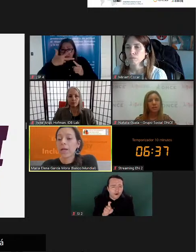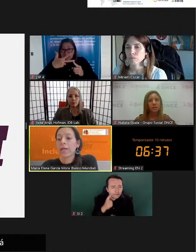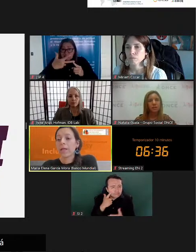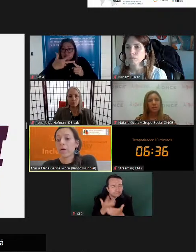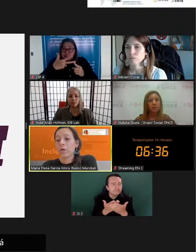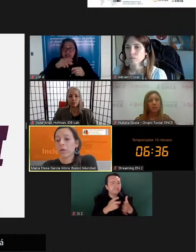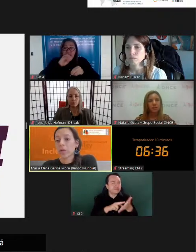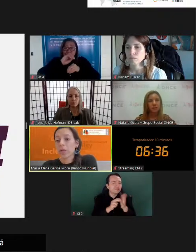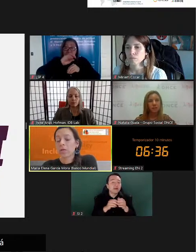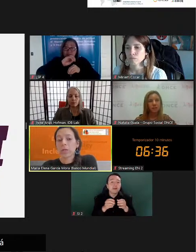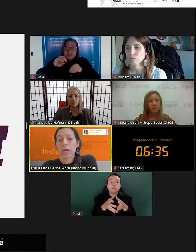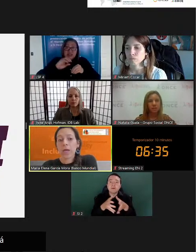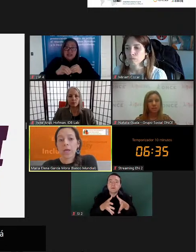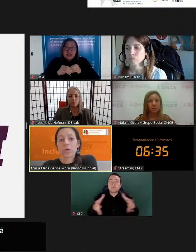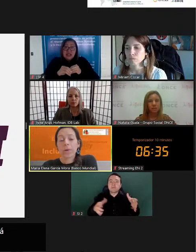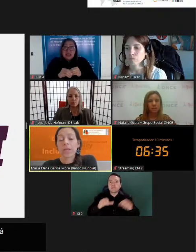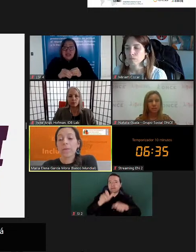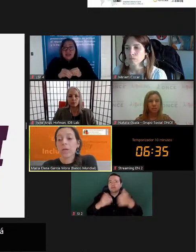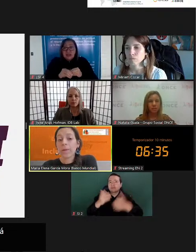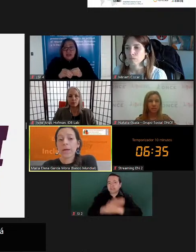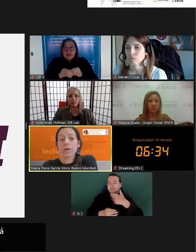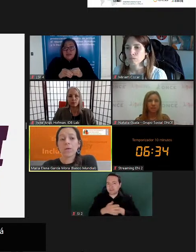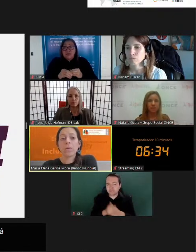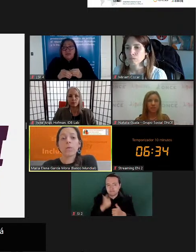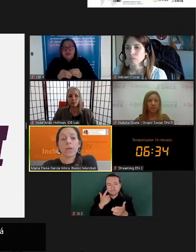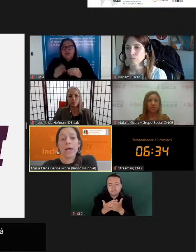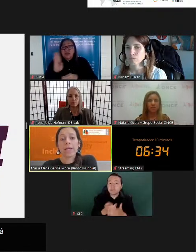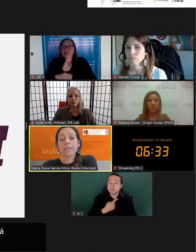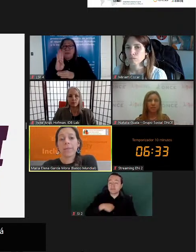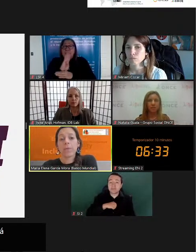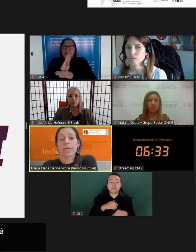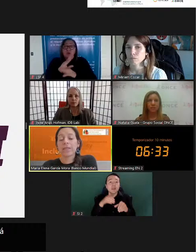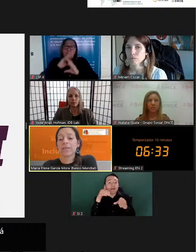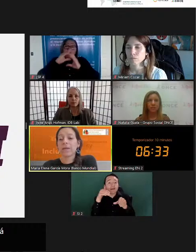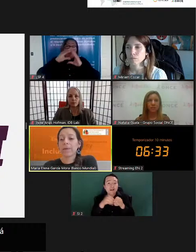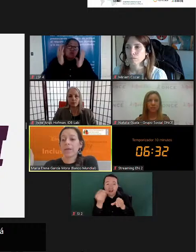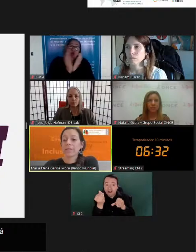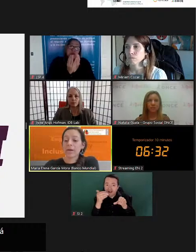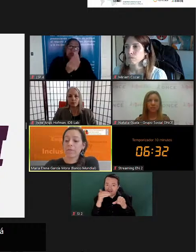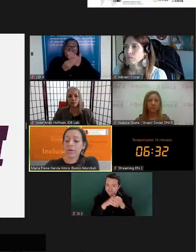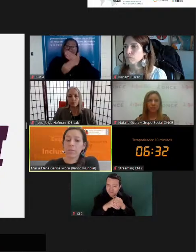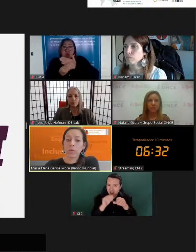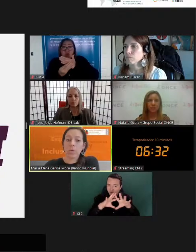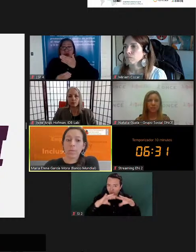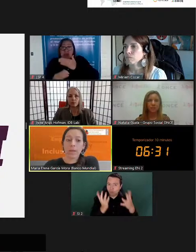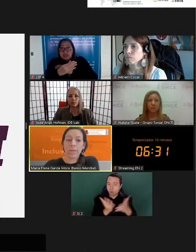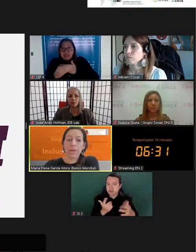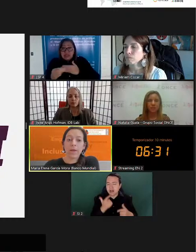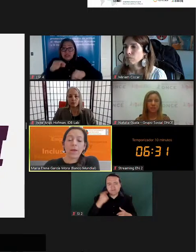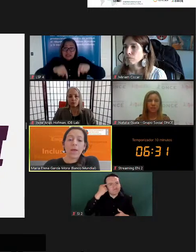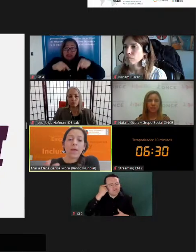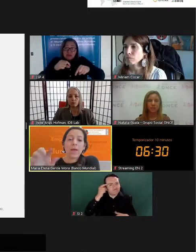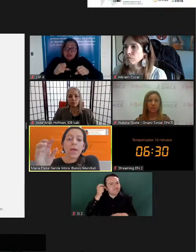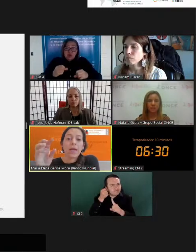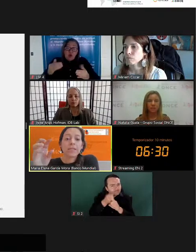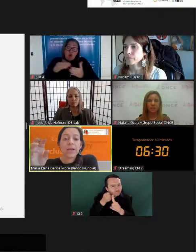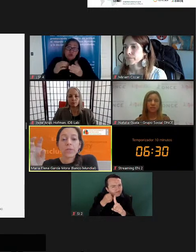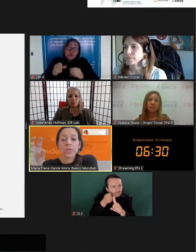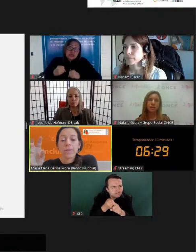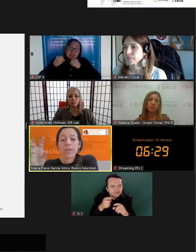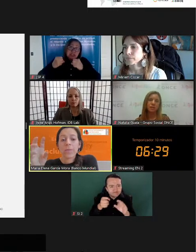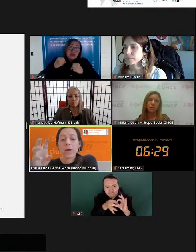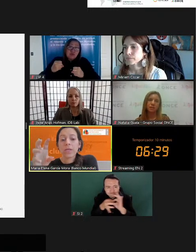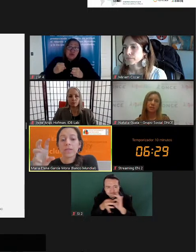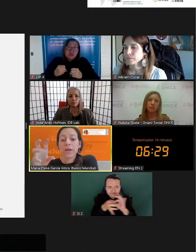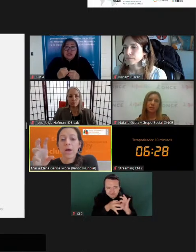disabilities the third message which is in line with the challenges and objectives of the world bank is that poverty and disability strengthen each